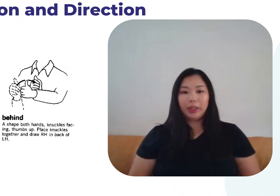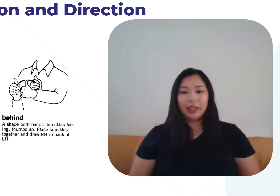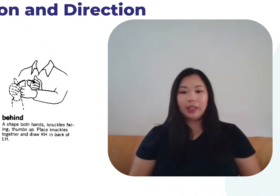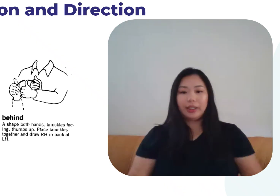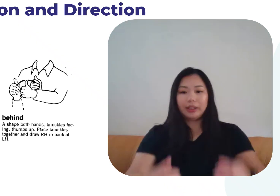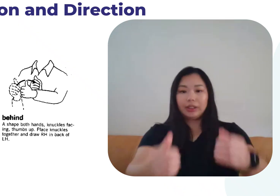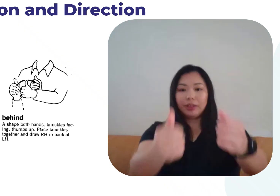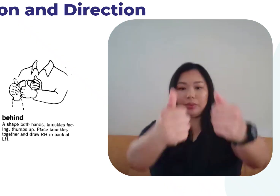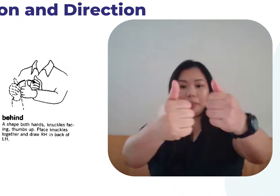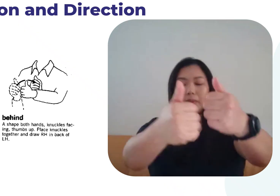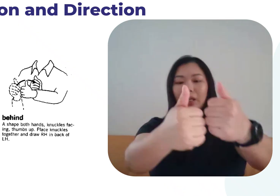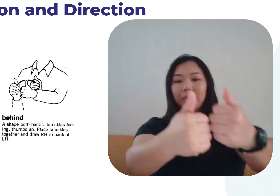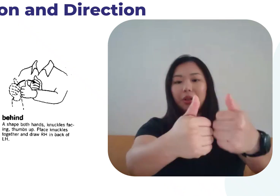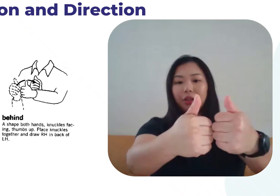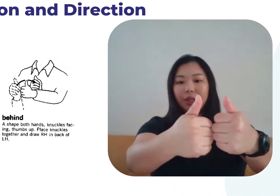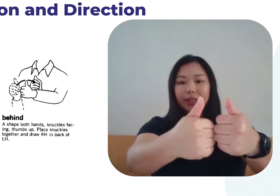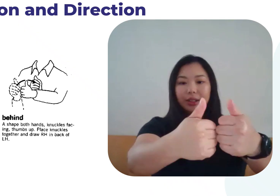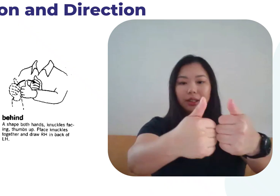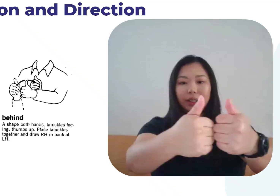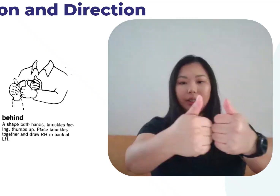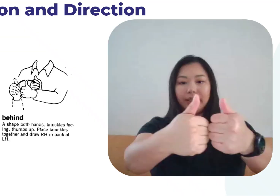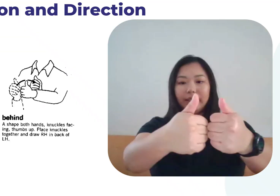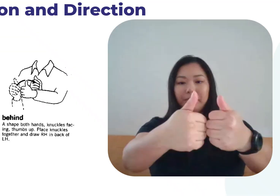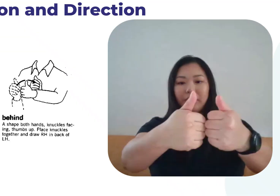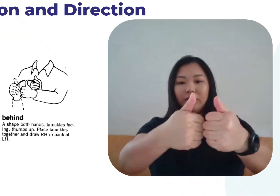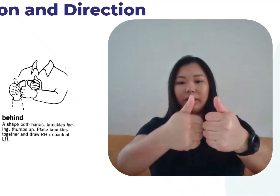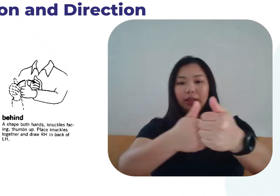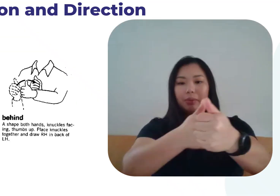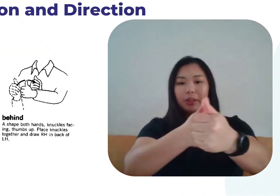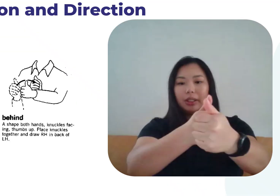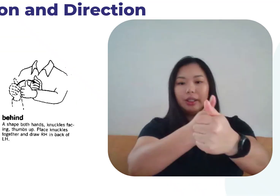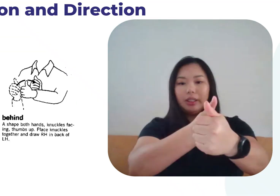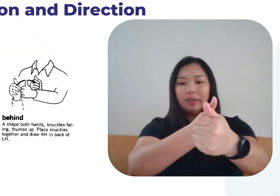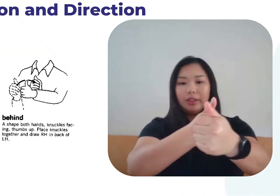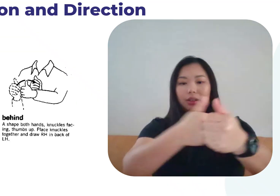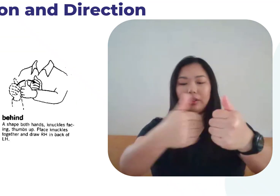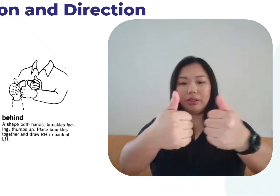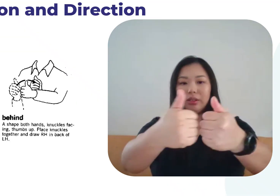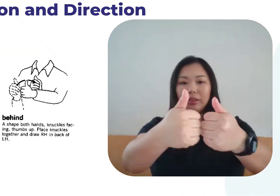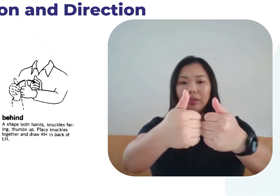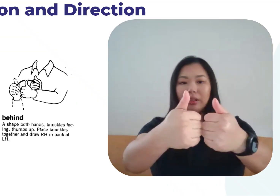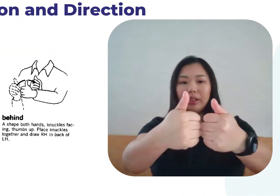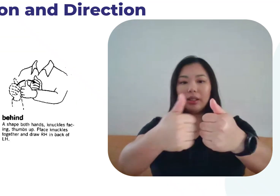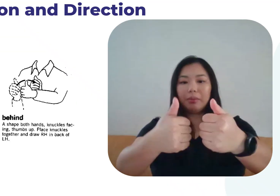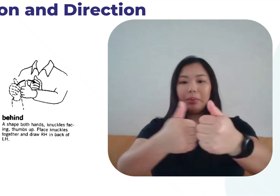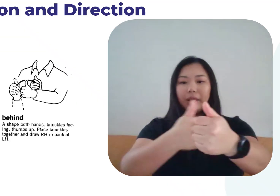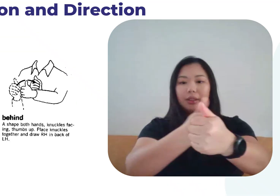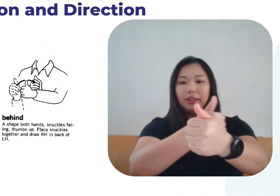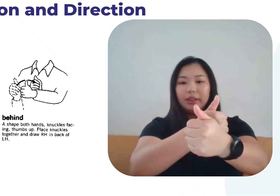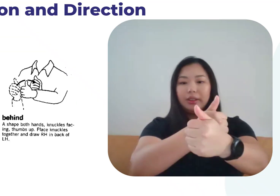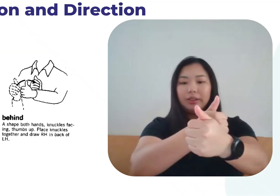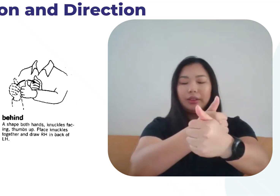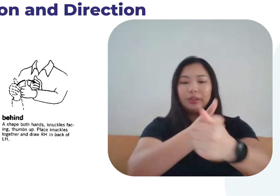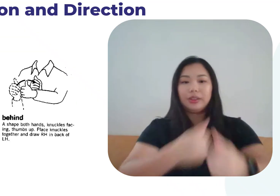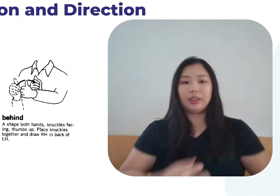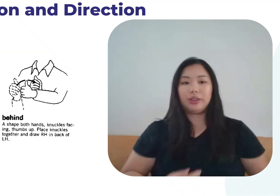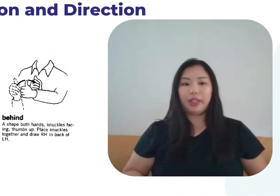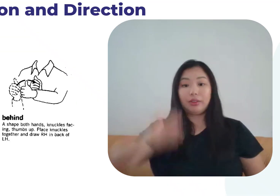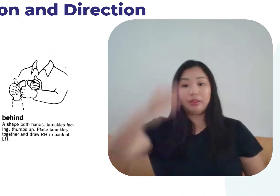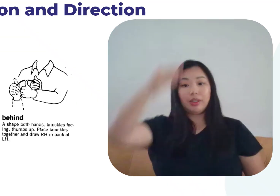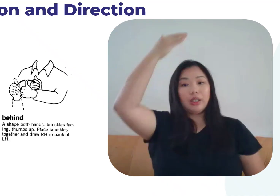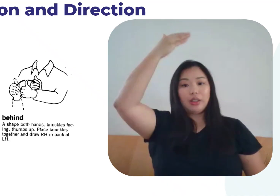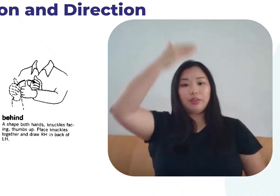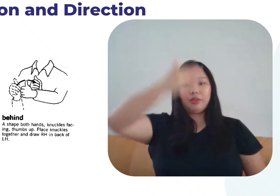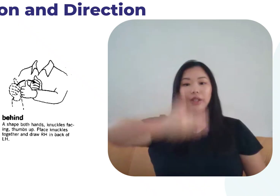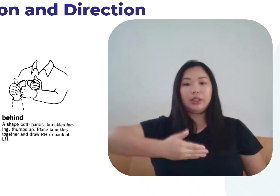and behind. Both your hands are like this, and you move one hand behind the other. Behind. So we